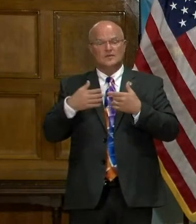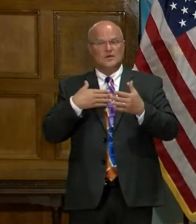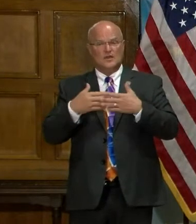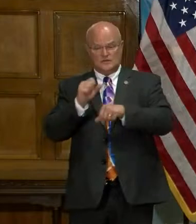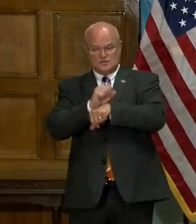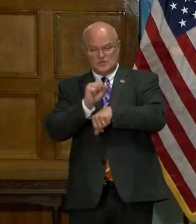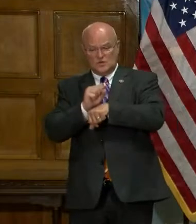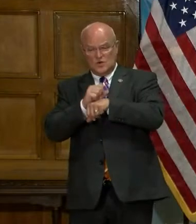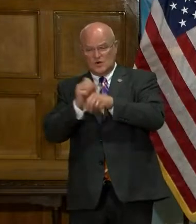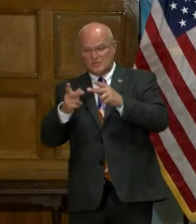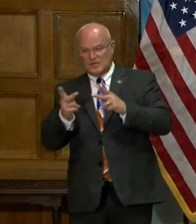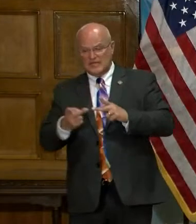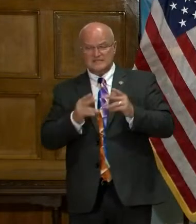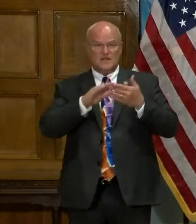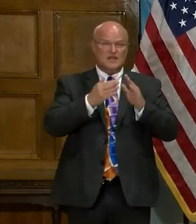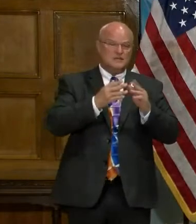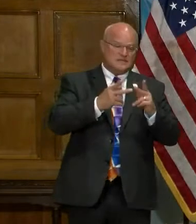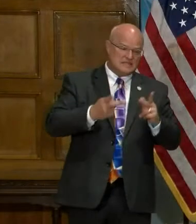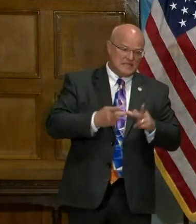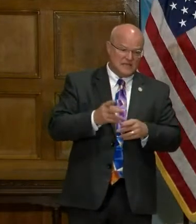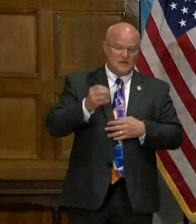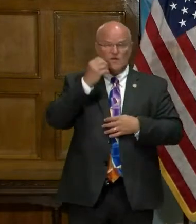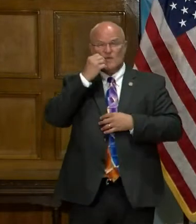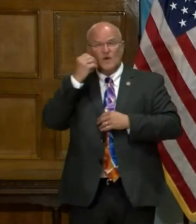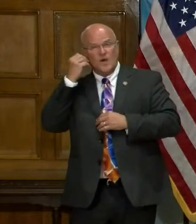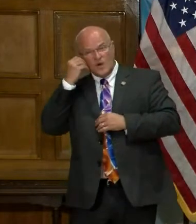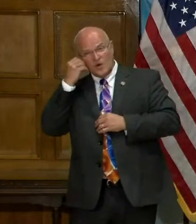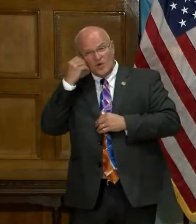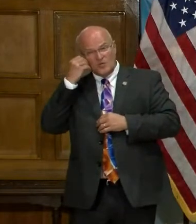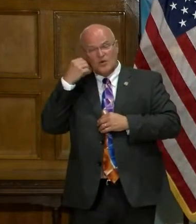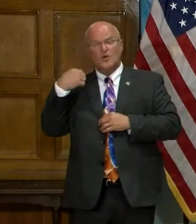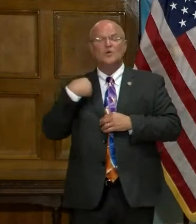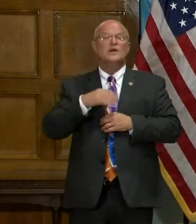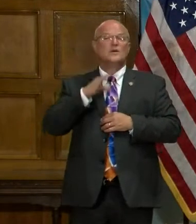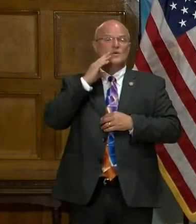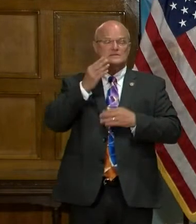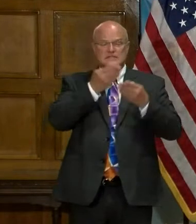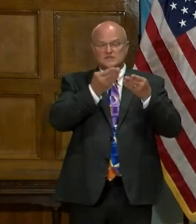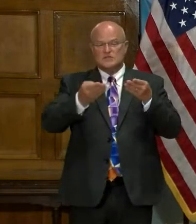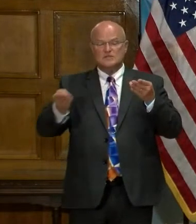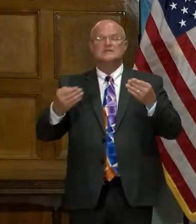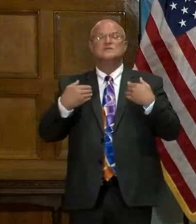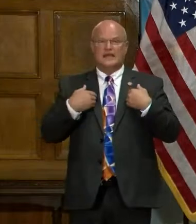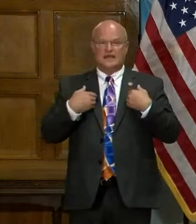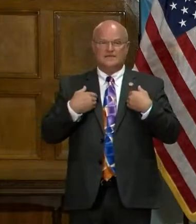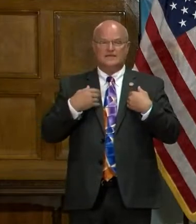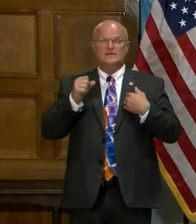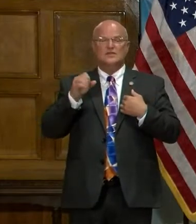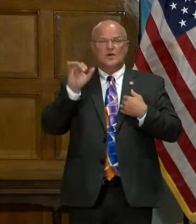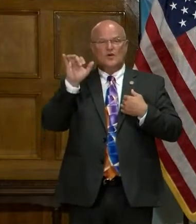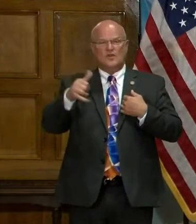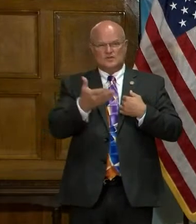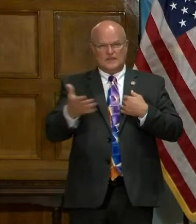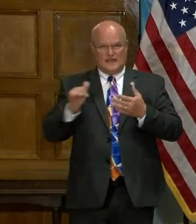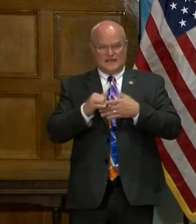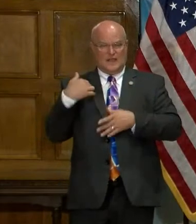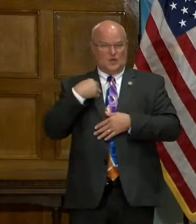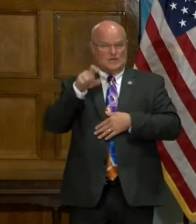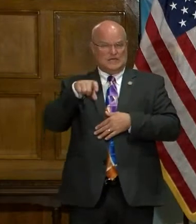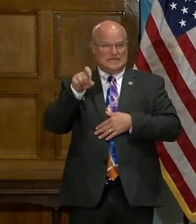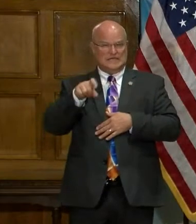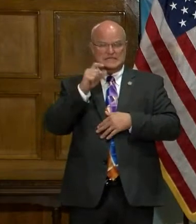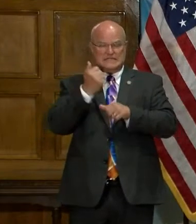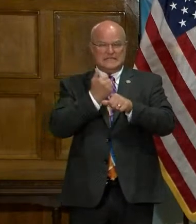it's a work setting or a community setting or in the home, we will see transmission, and we have. And so those are the things that we need